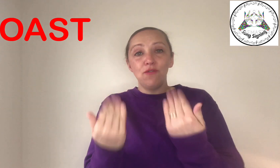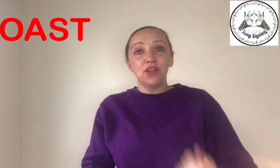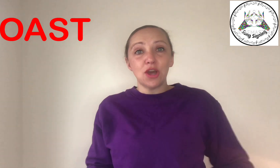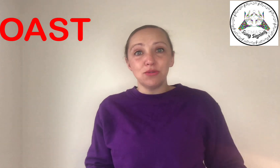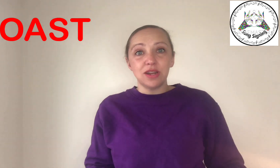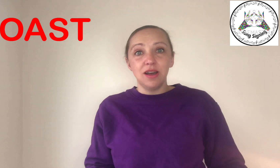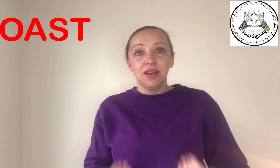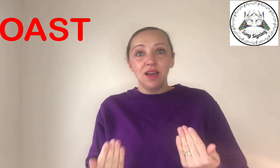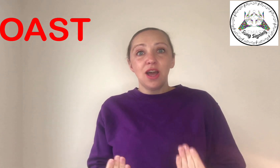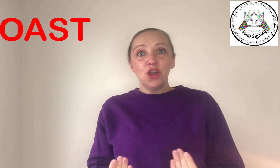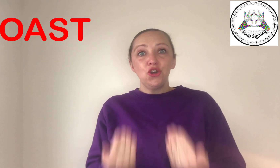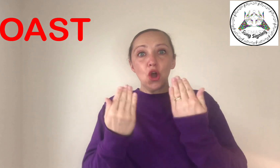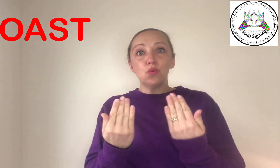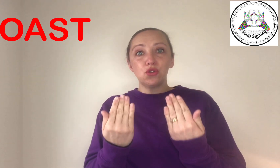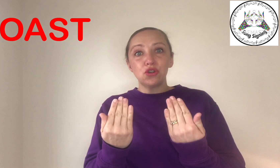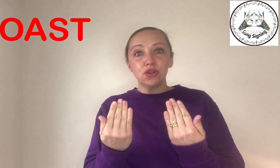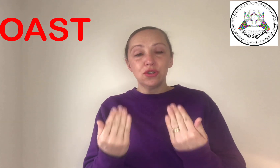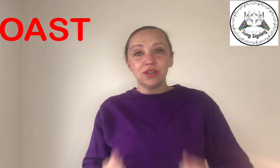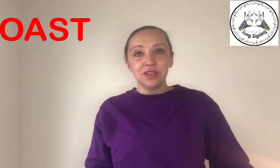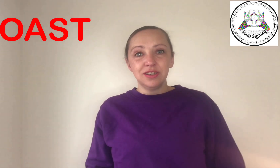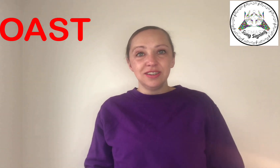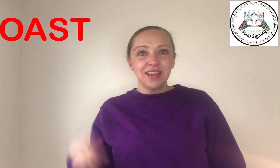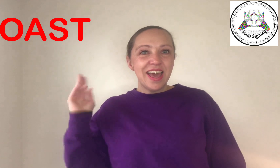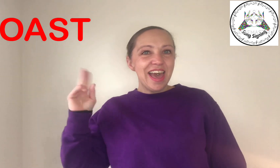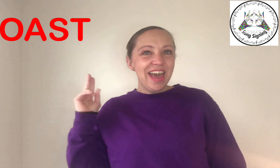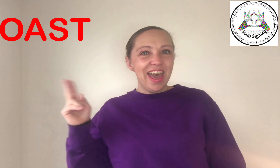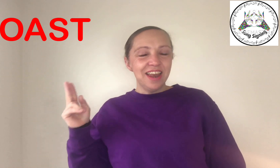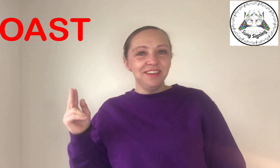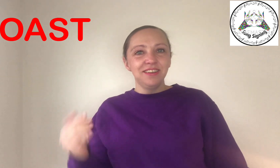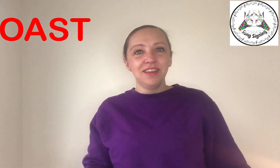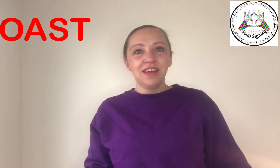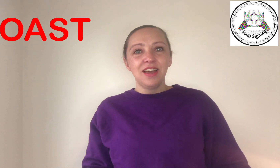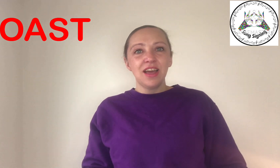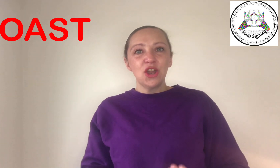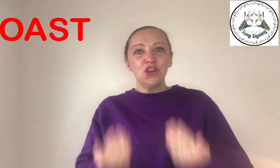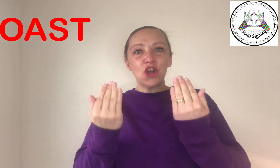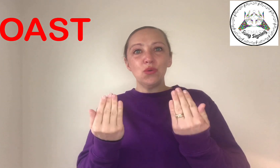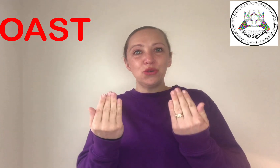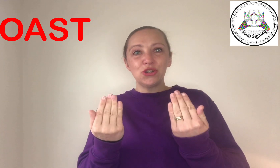the toaster. Toast. Again, toast.